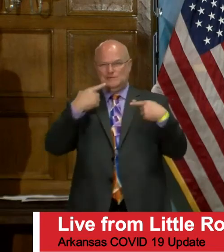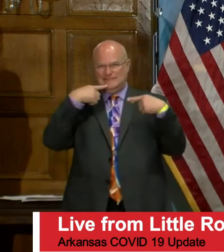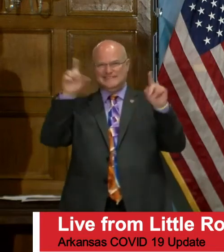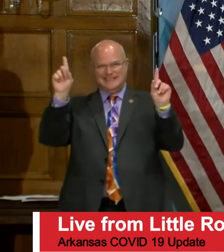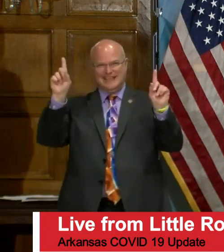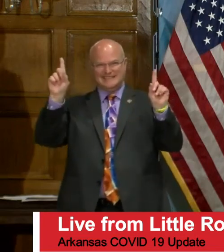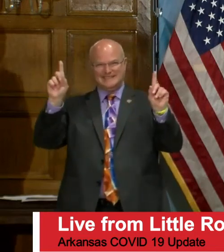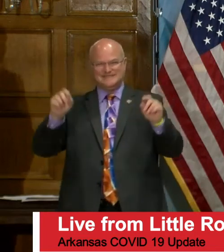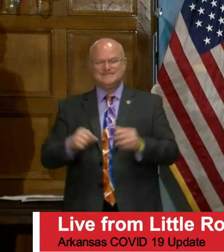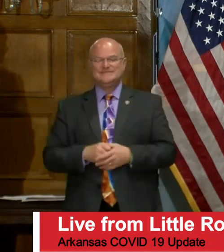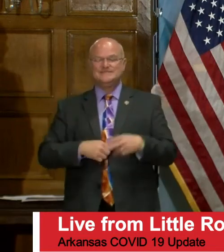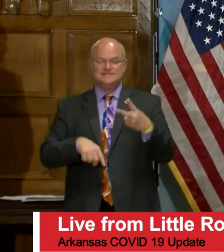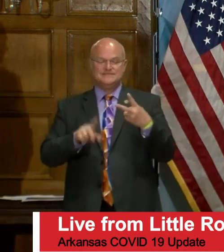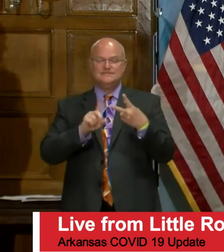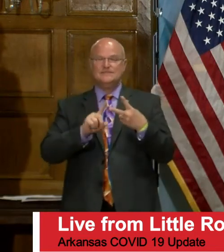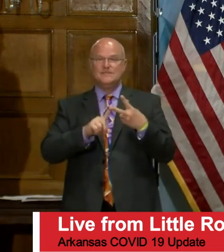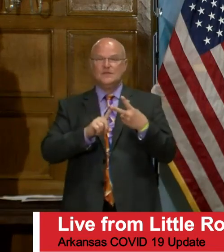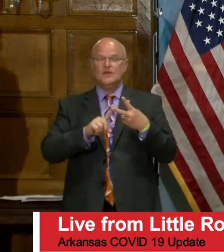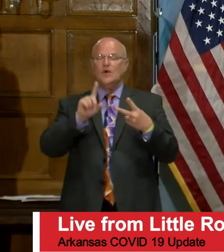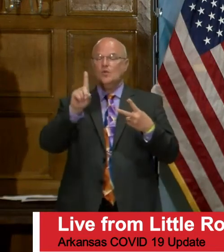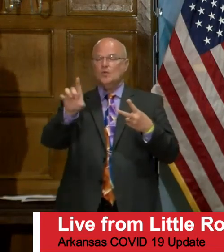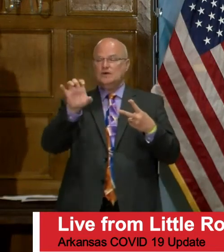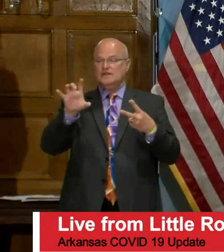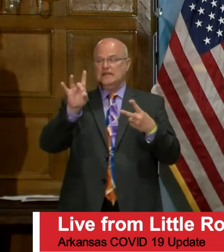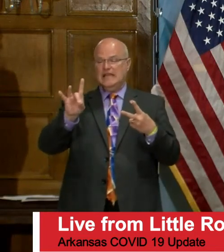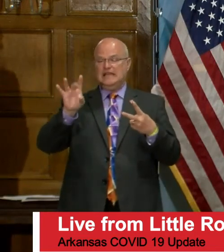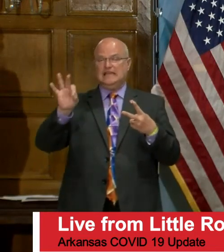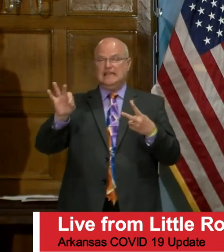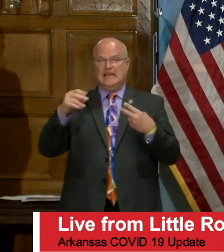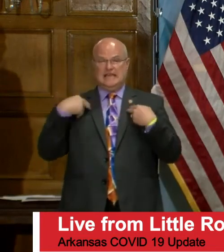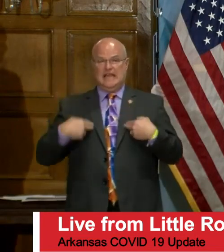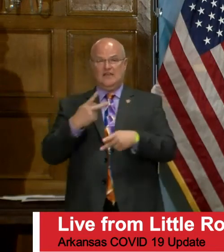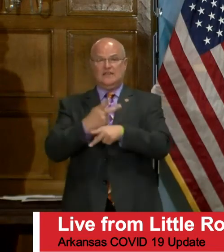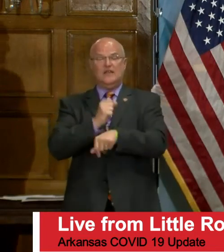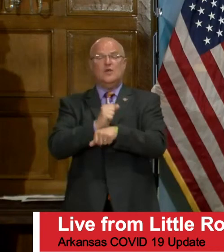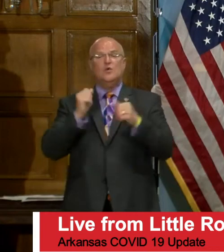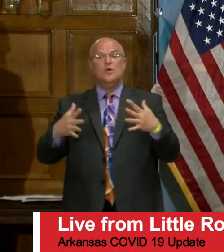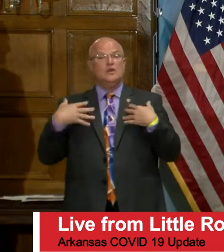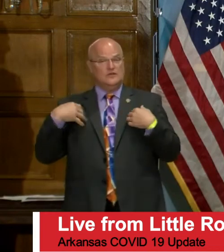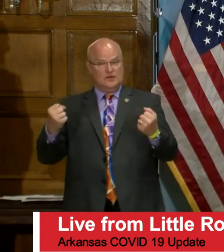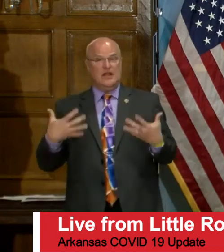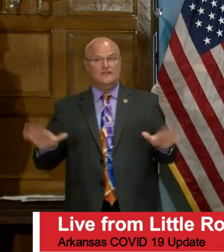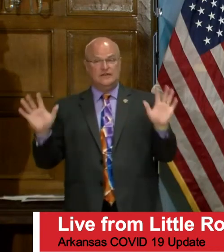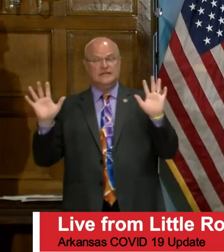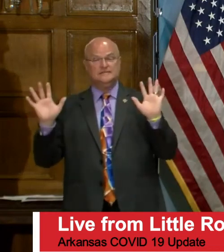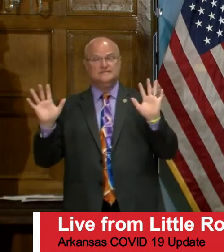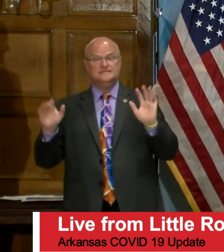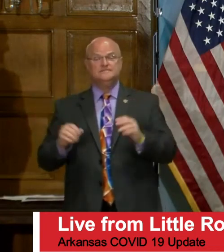success. Two, 189 of our healthcare workers have recovered.